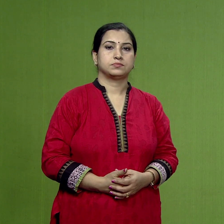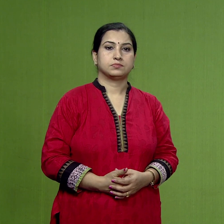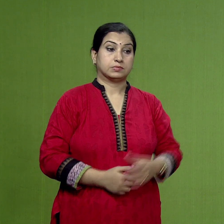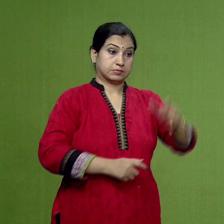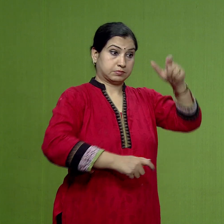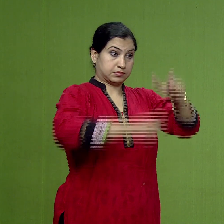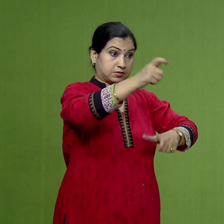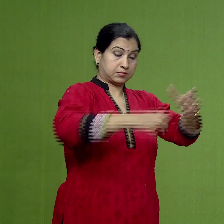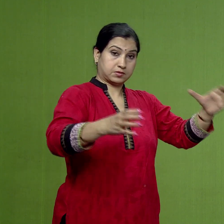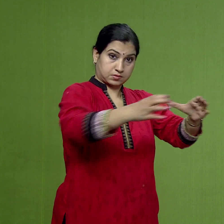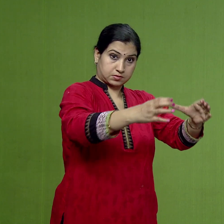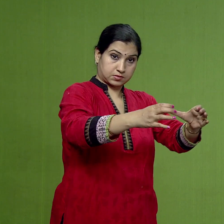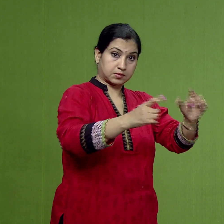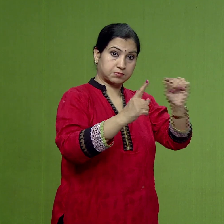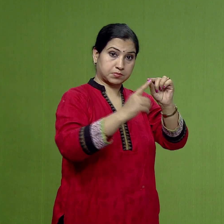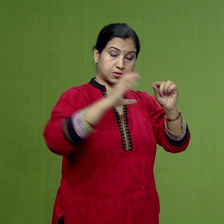population as a resource.